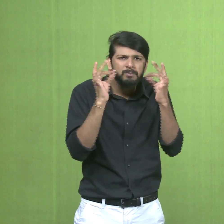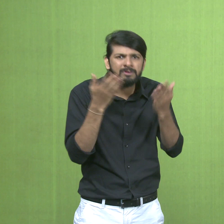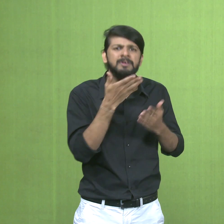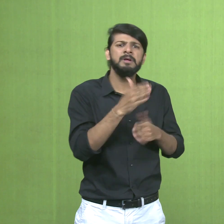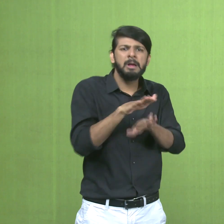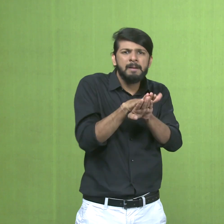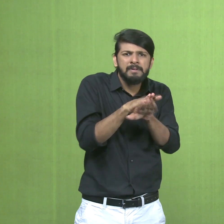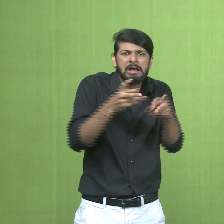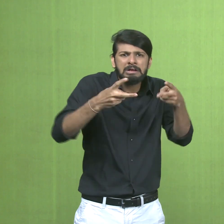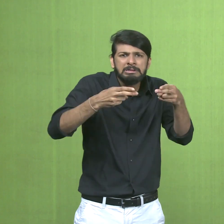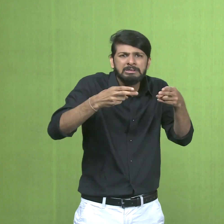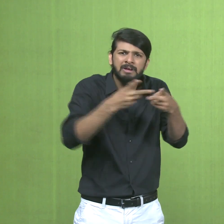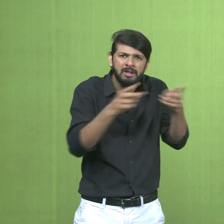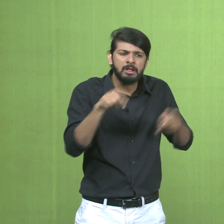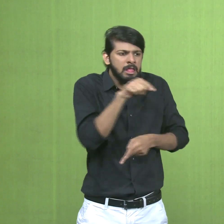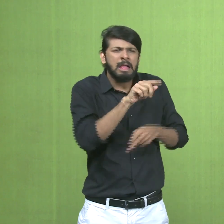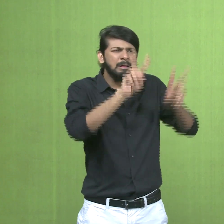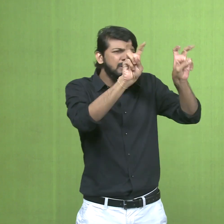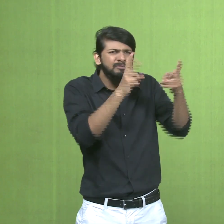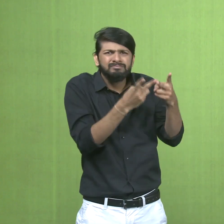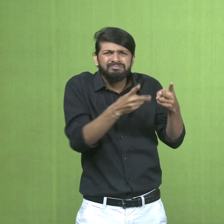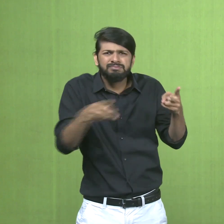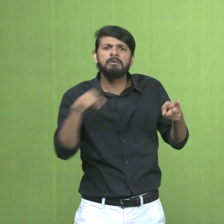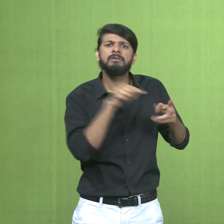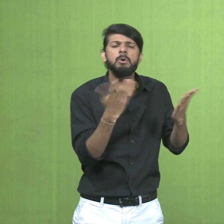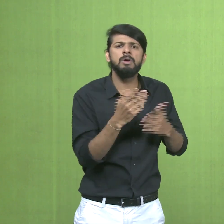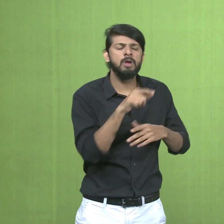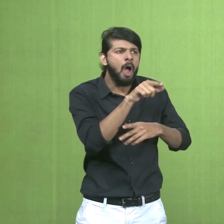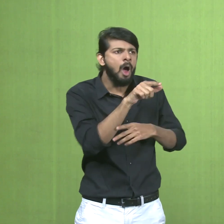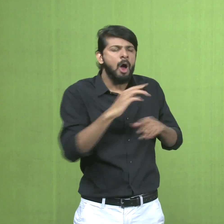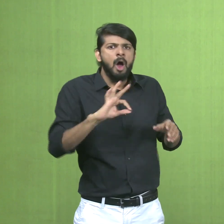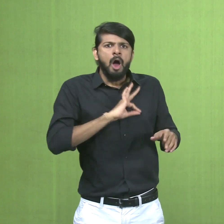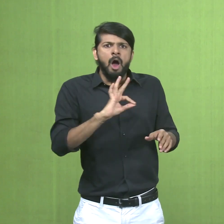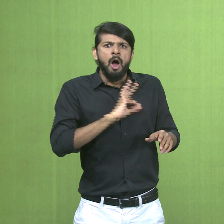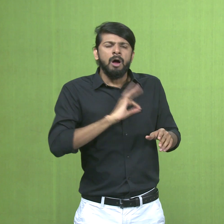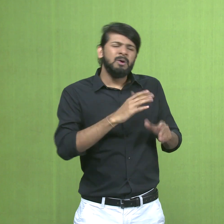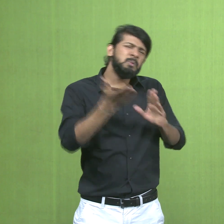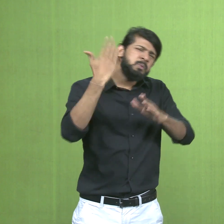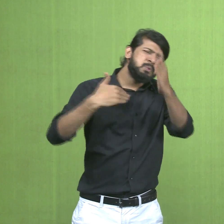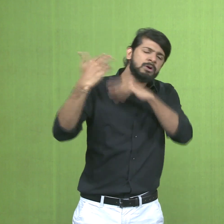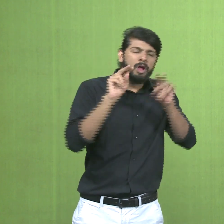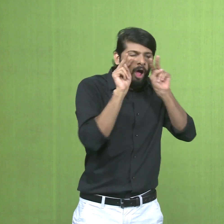the cat and the crayfish These were the